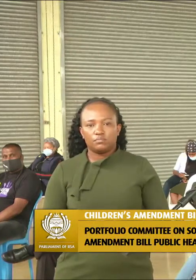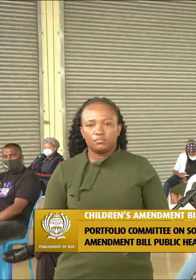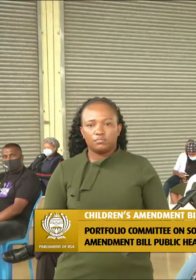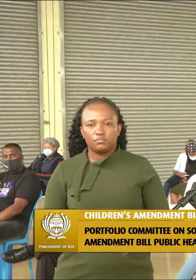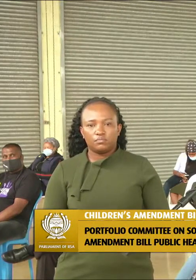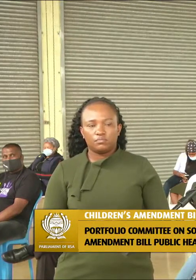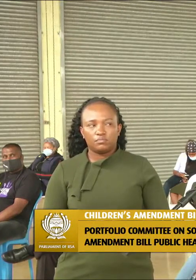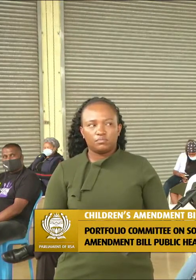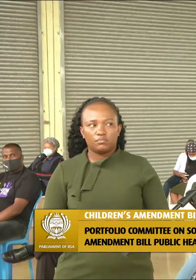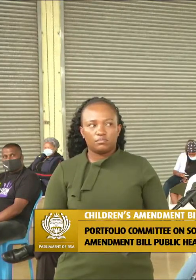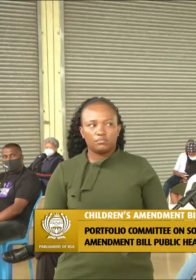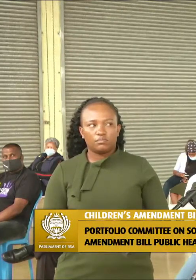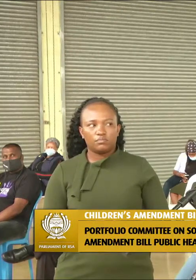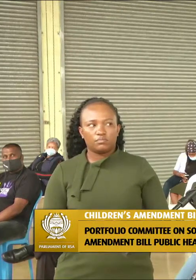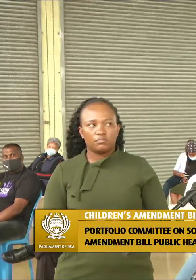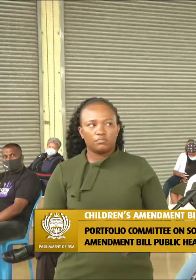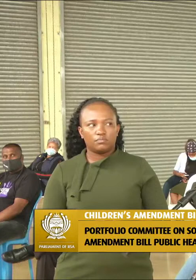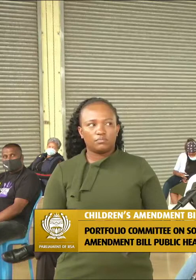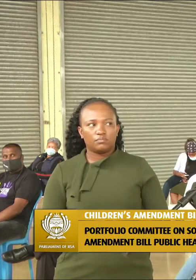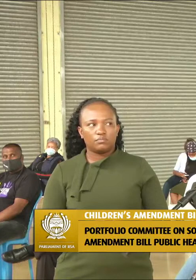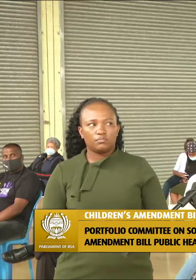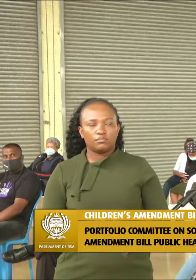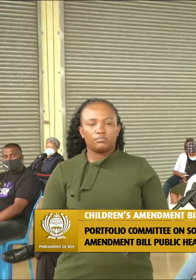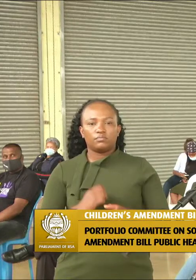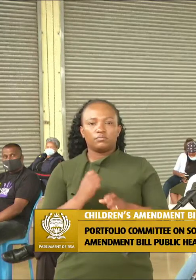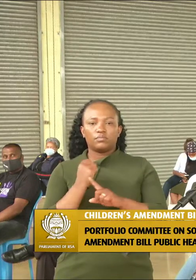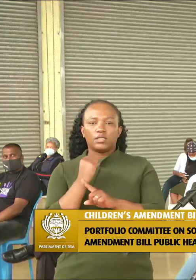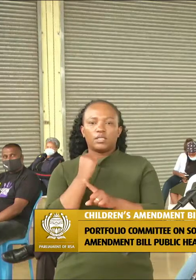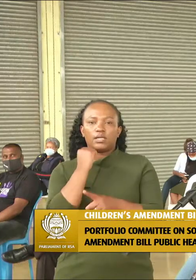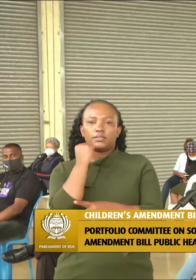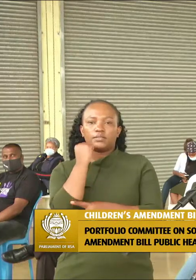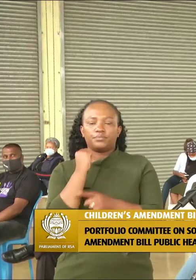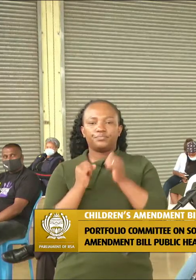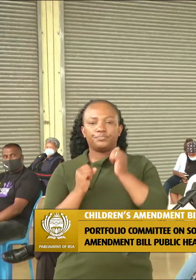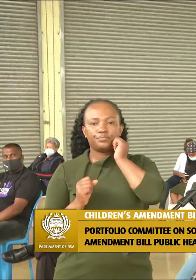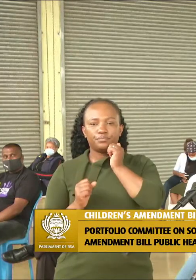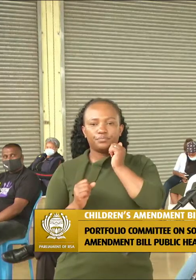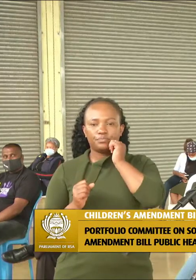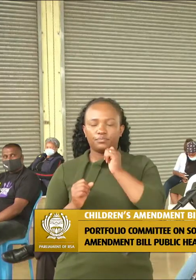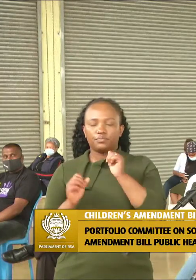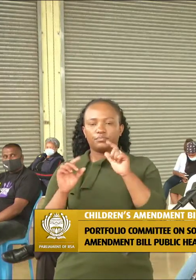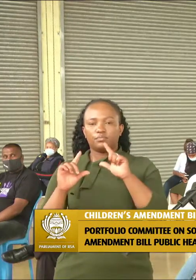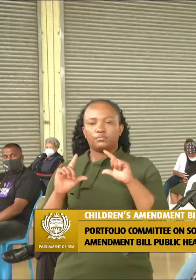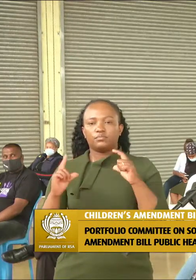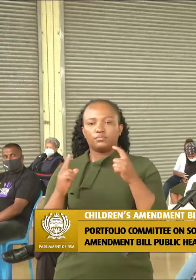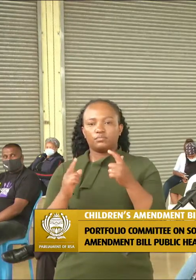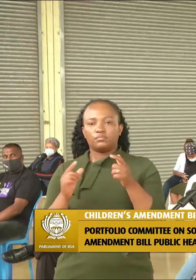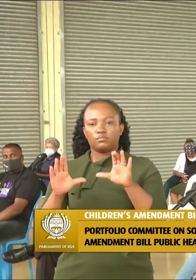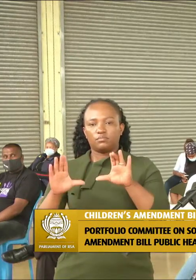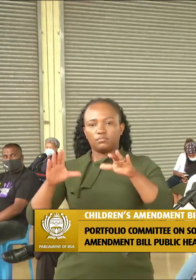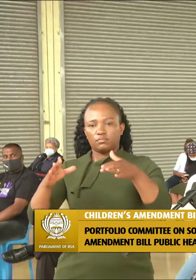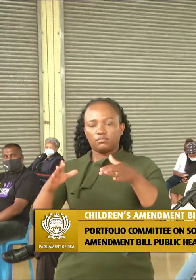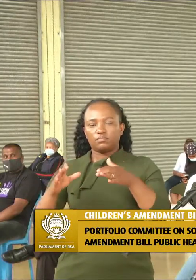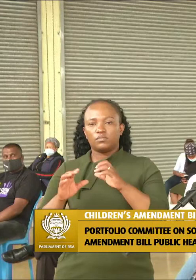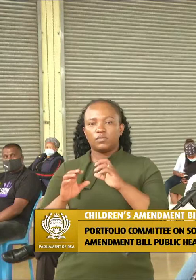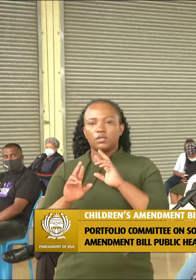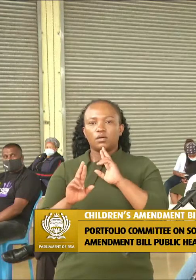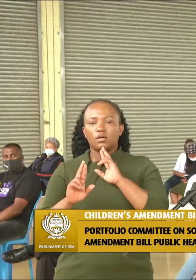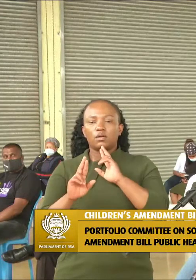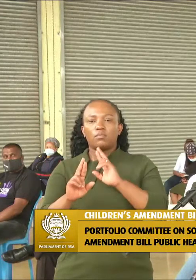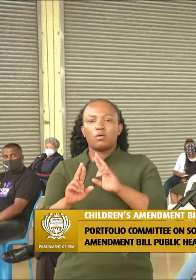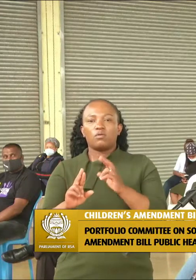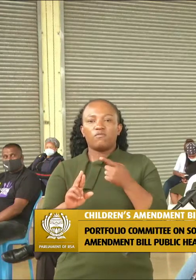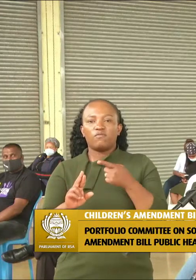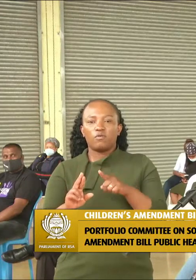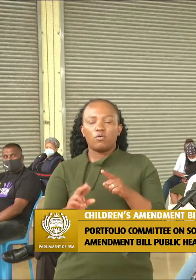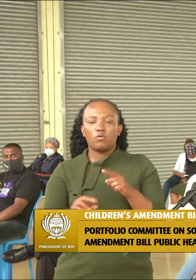zabo. Apologies. And lastly, I would like to request the committee look at the report from the Commission of Gender Equality